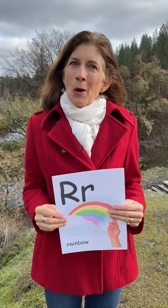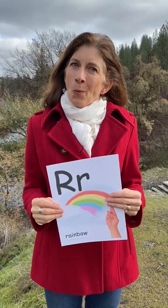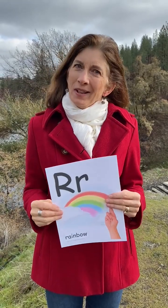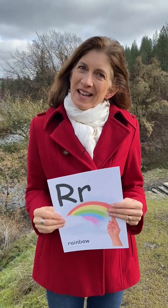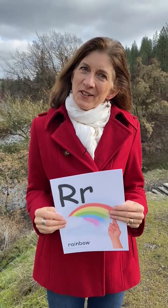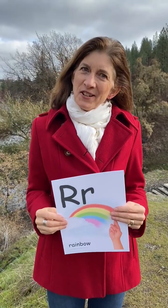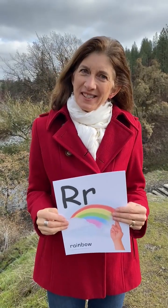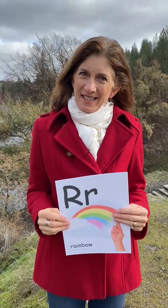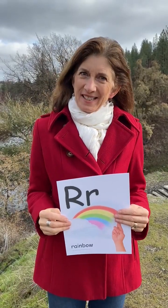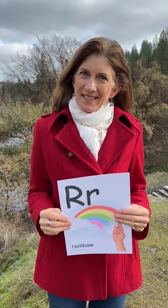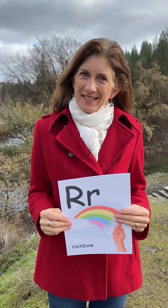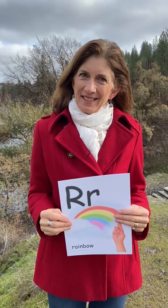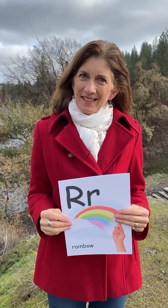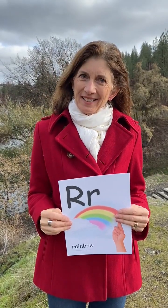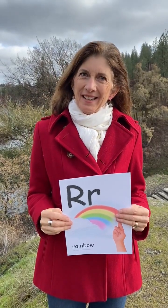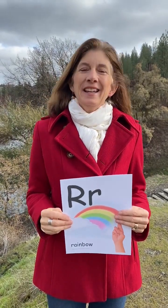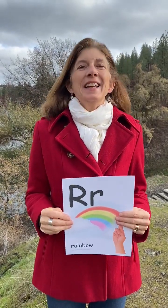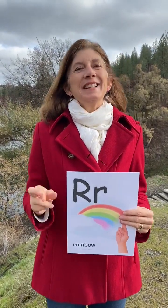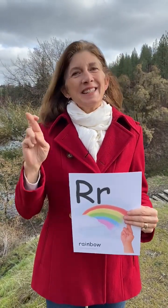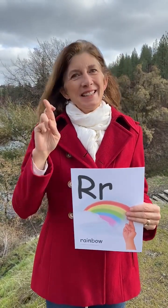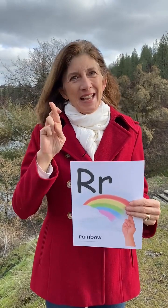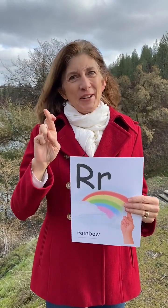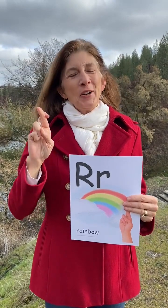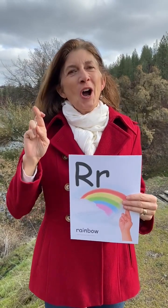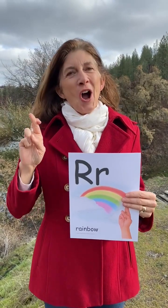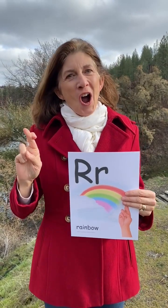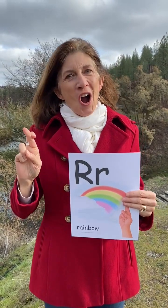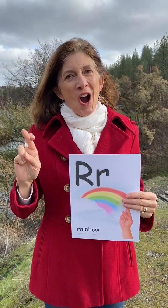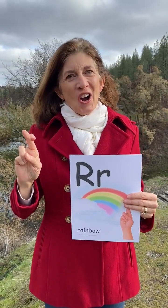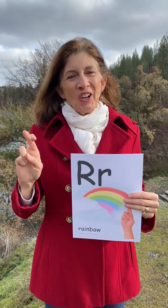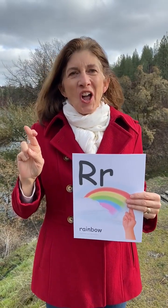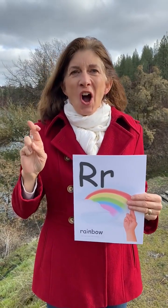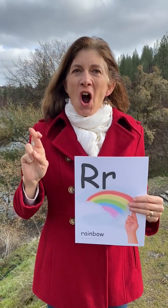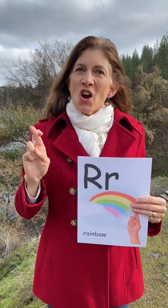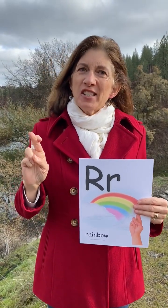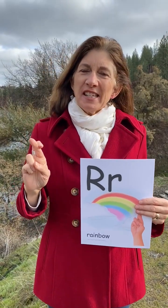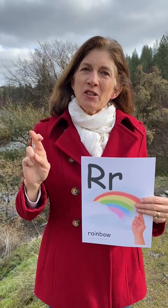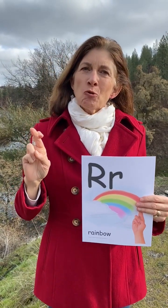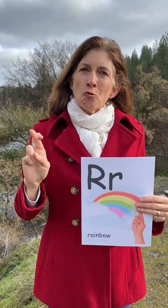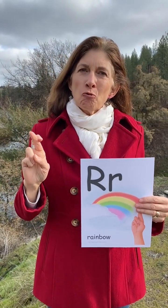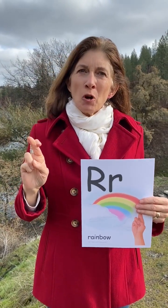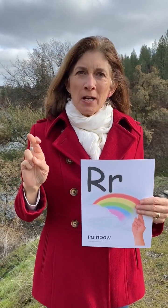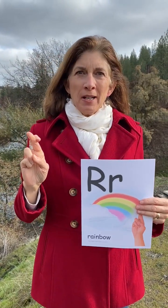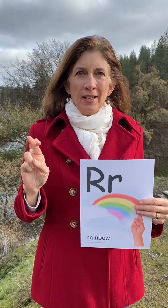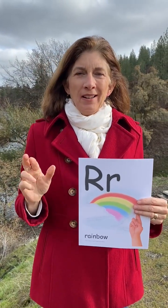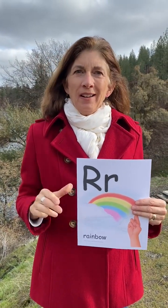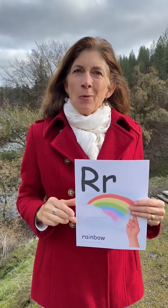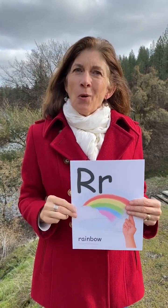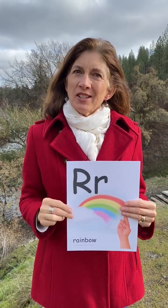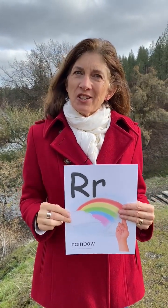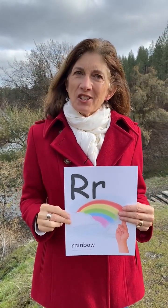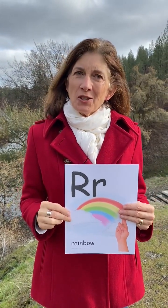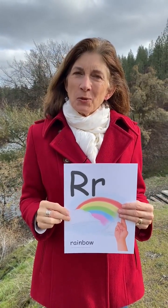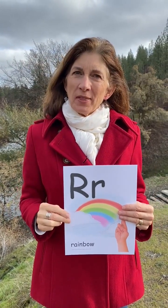What letter is this? It's the letter R. R says R. What starts with the